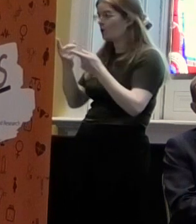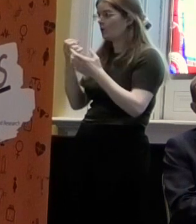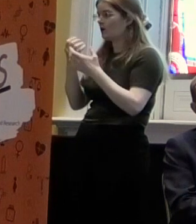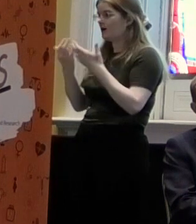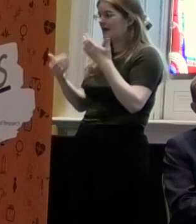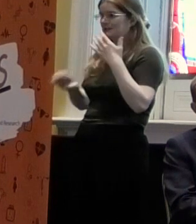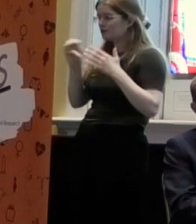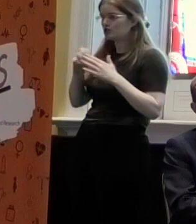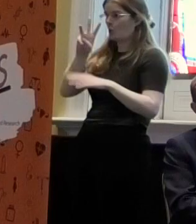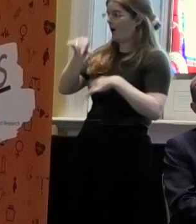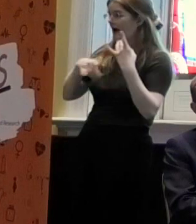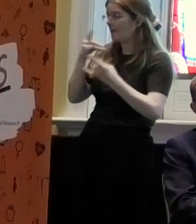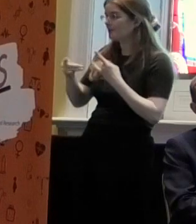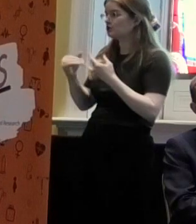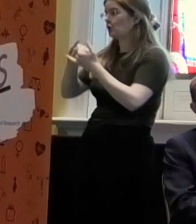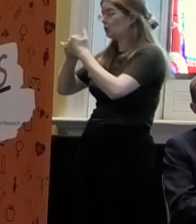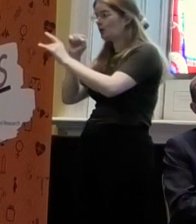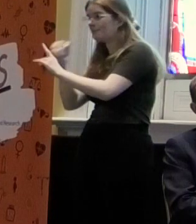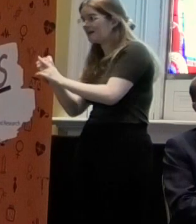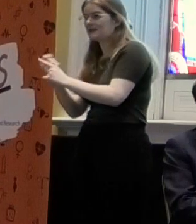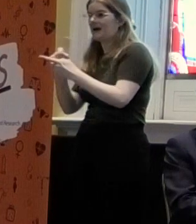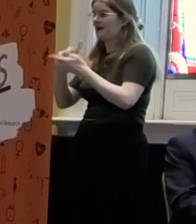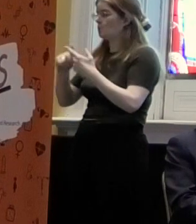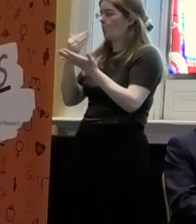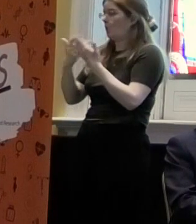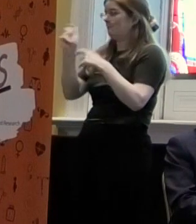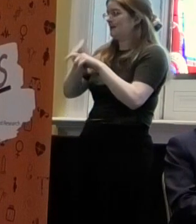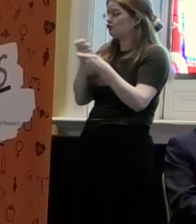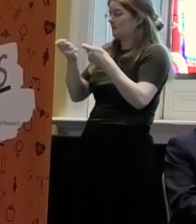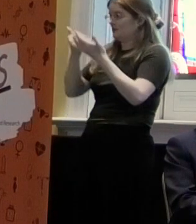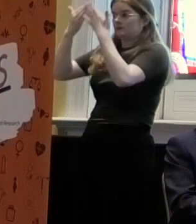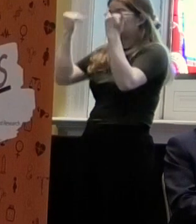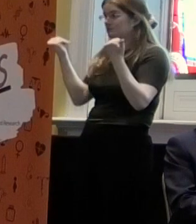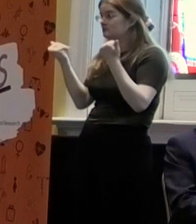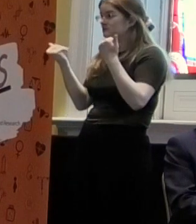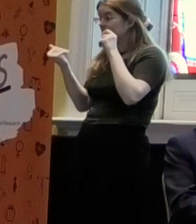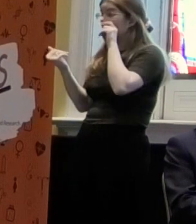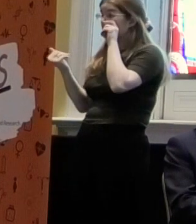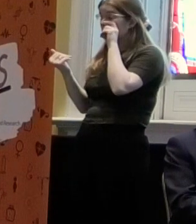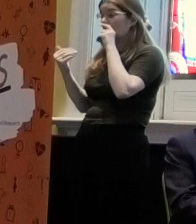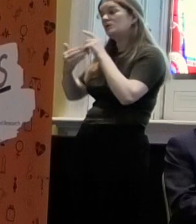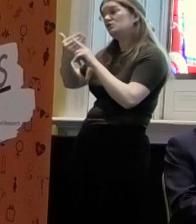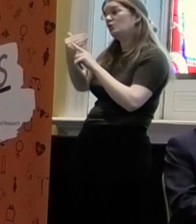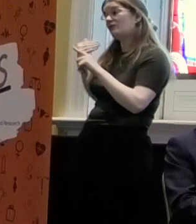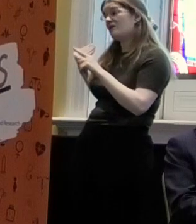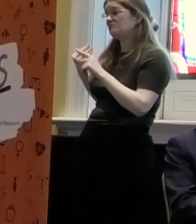affects people, and then the best type of treatment. So a lot of the, I suppose, focus has been on